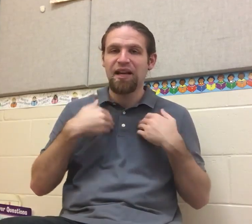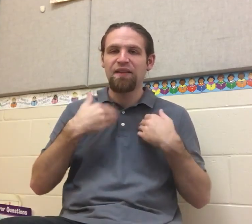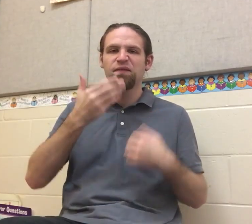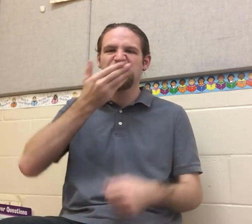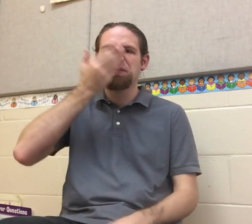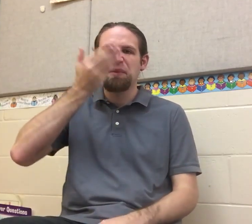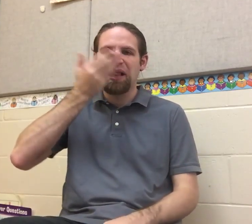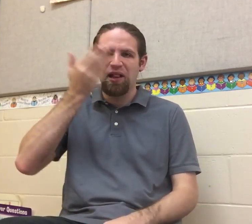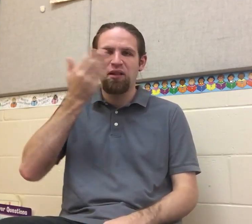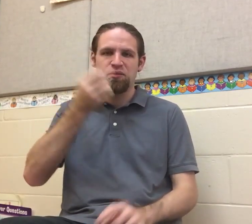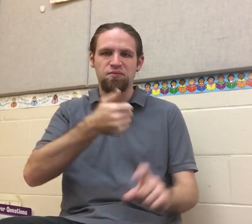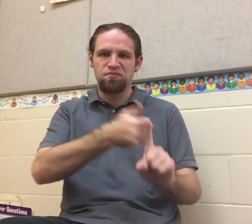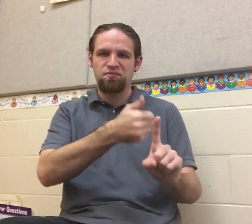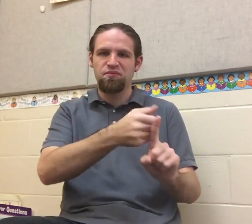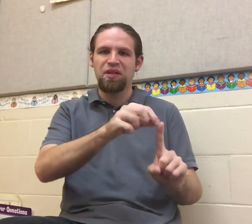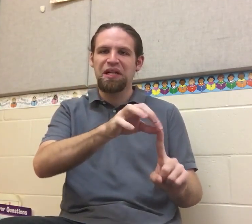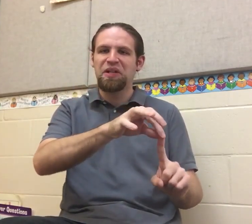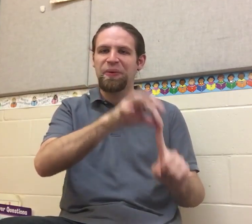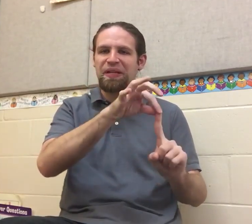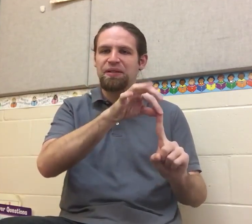They are all six-sided. What purpose do all of these cells serve?